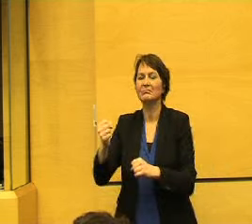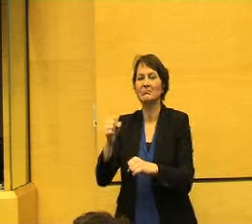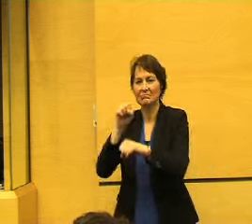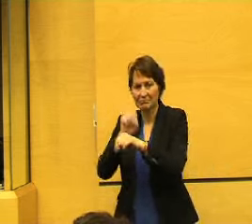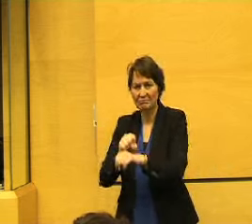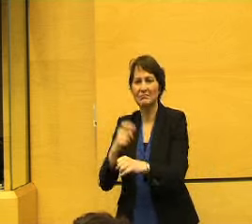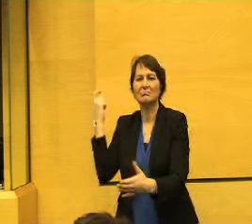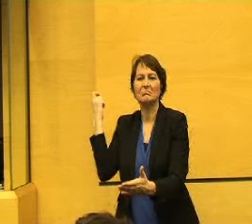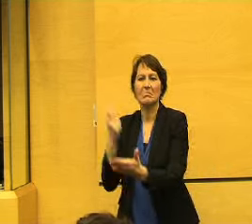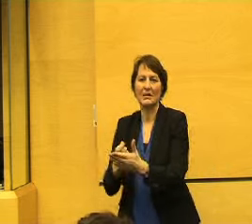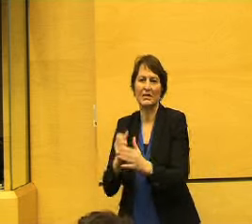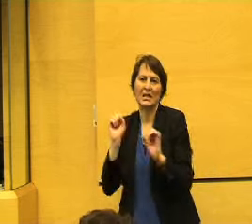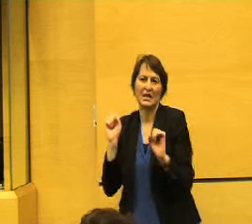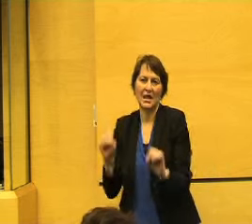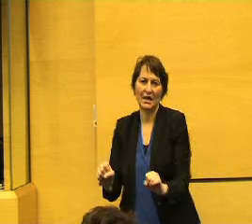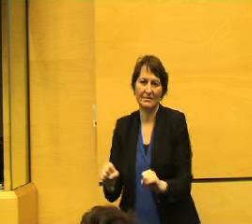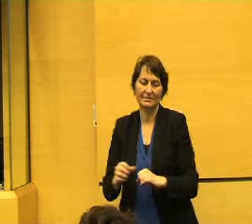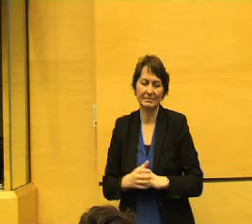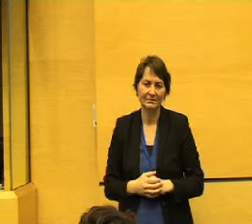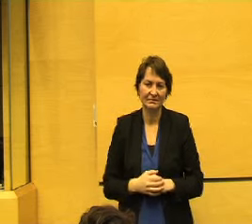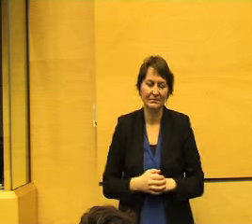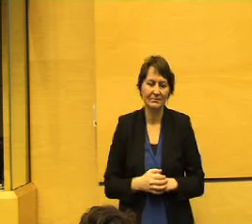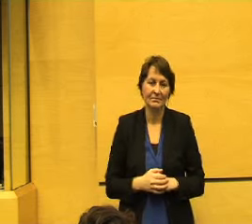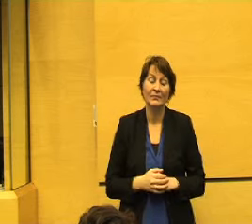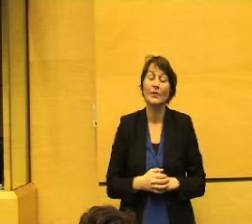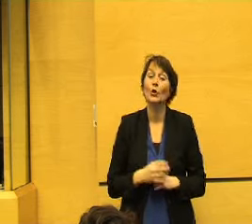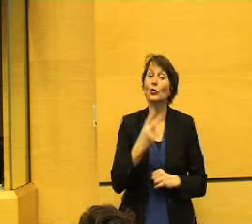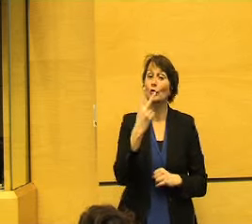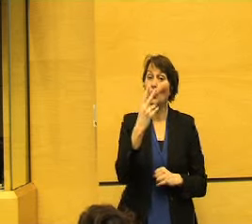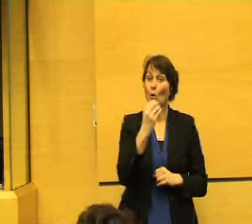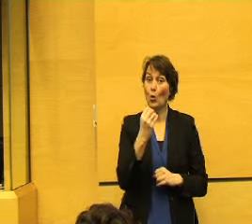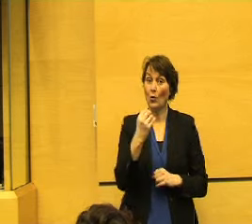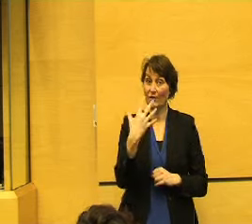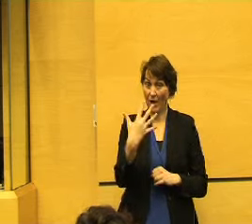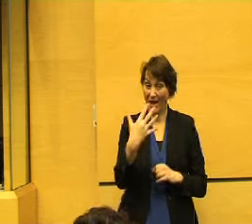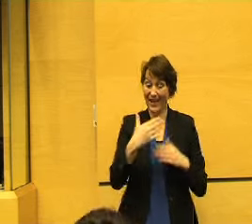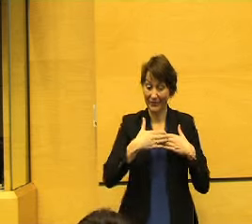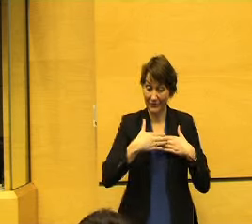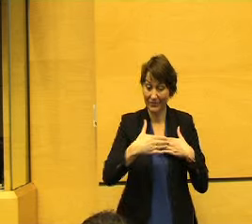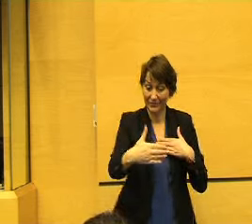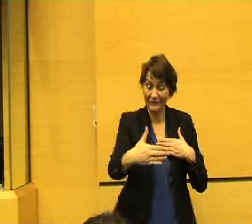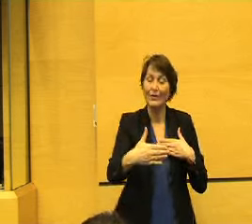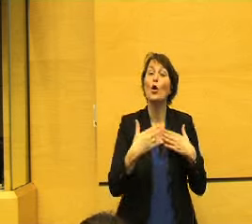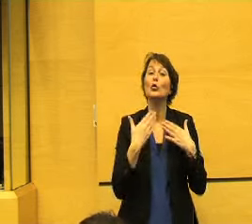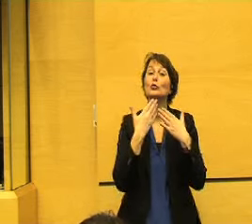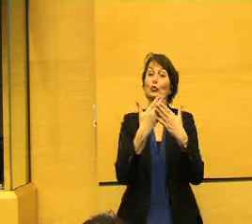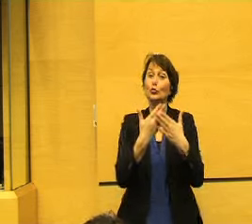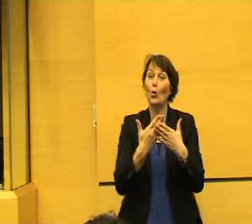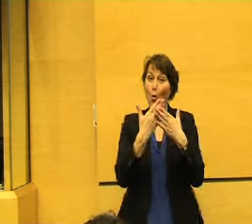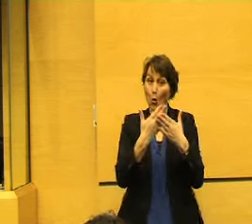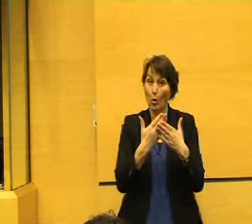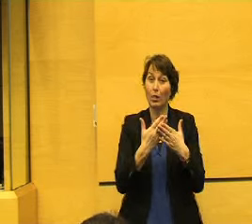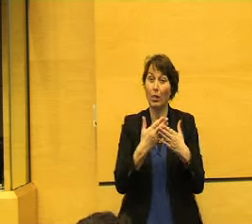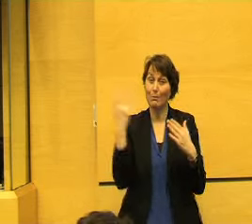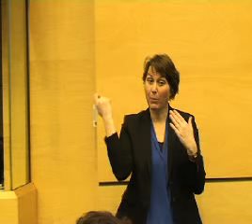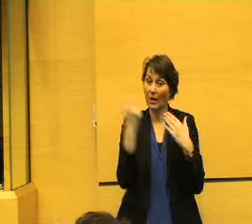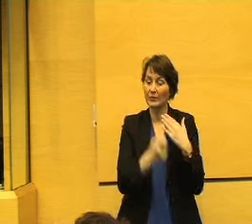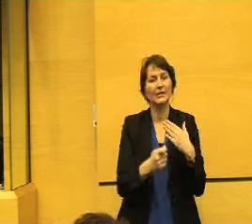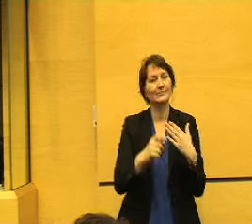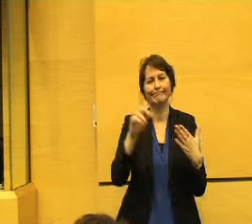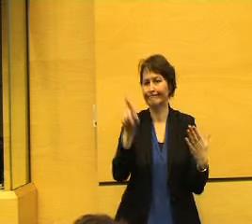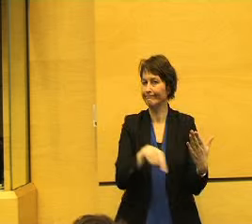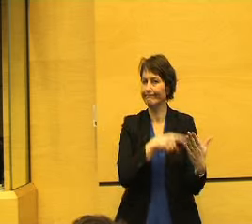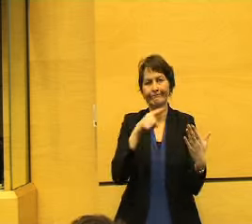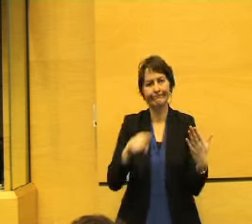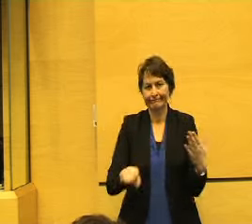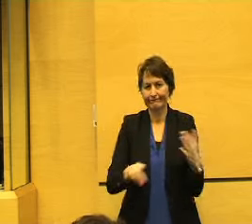penalty. In overall, after 2005, punishing in school have been well aware and